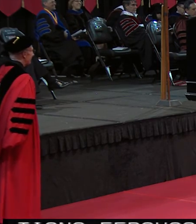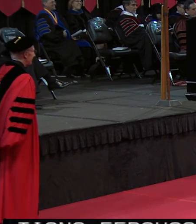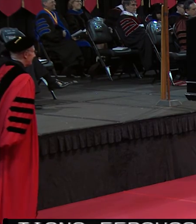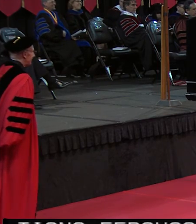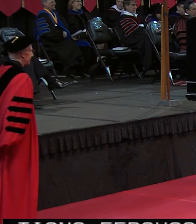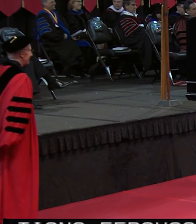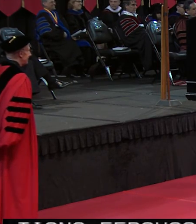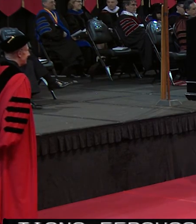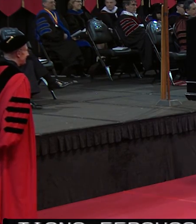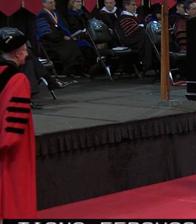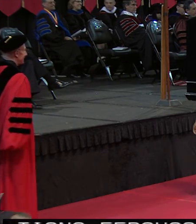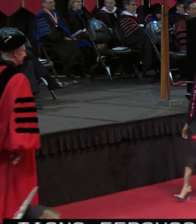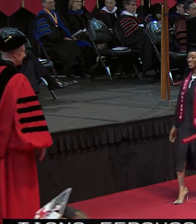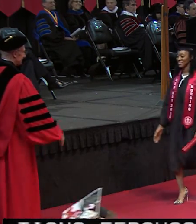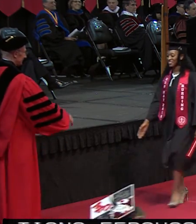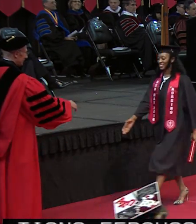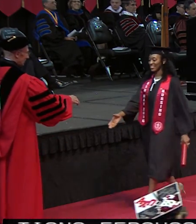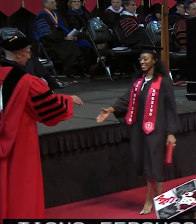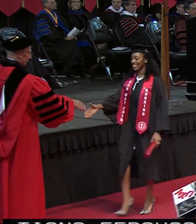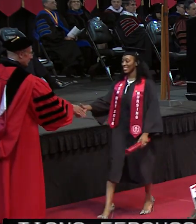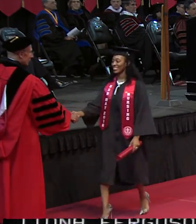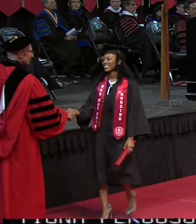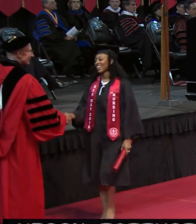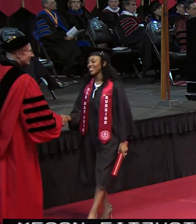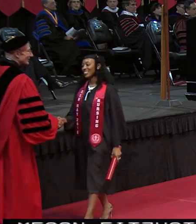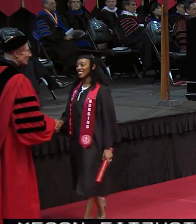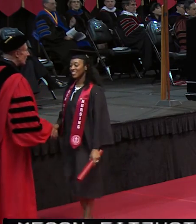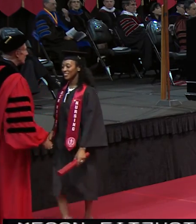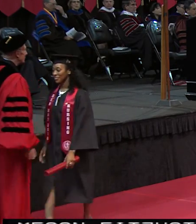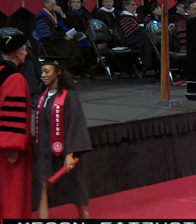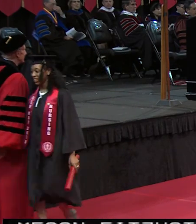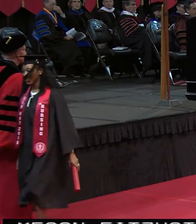Casey Lynn Gutierrez.